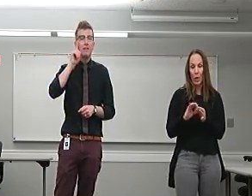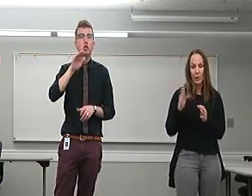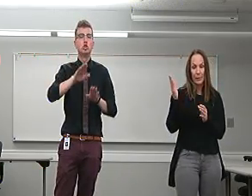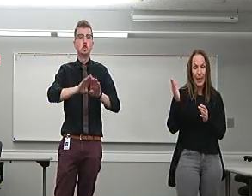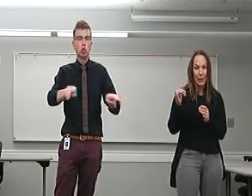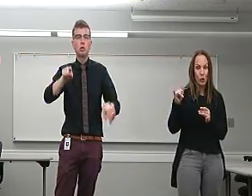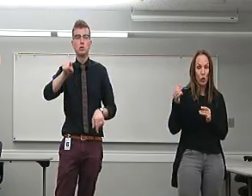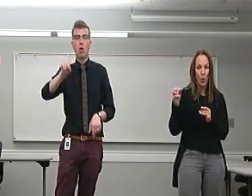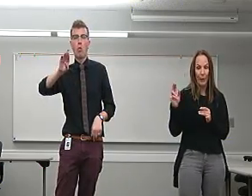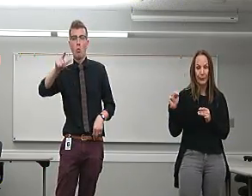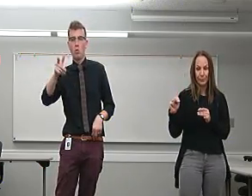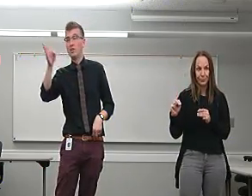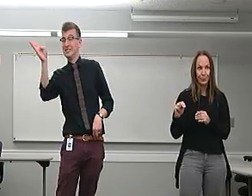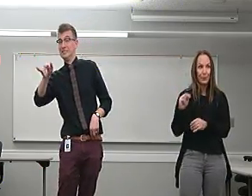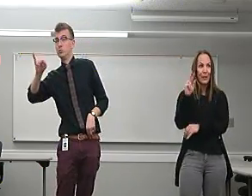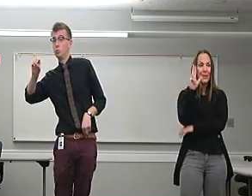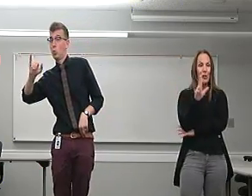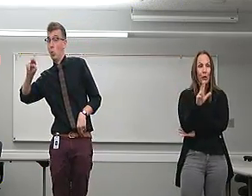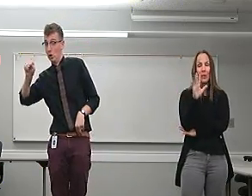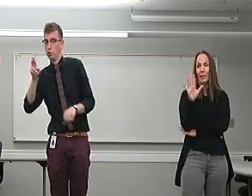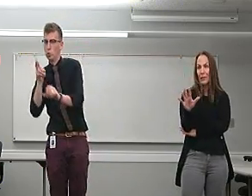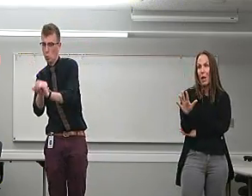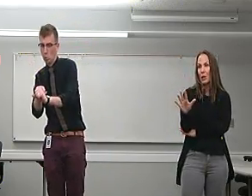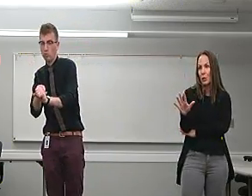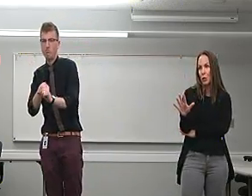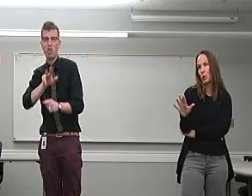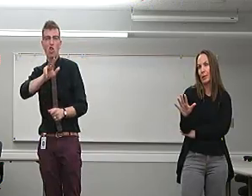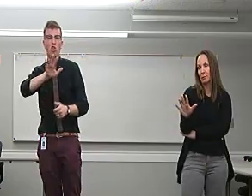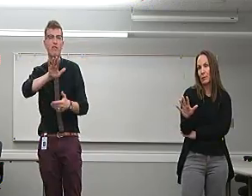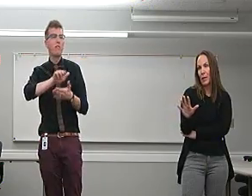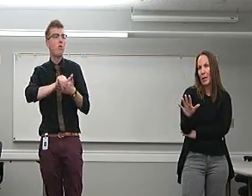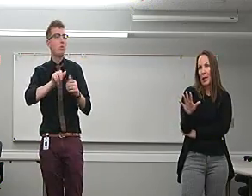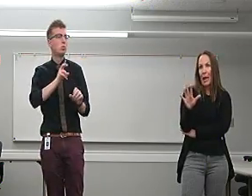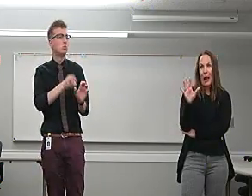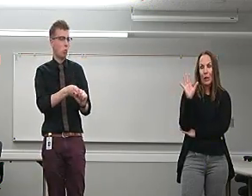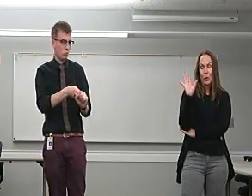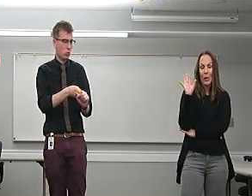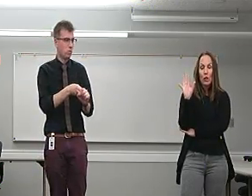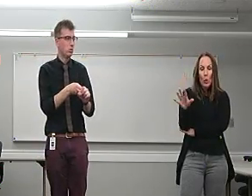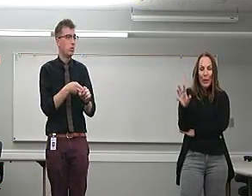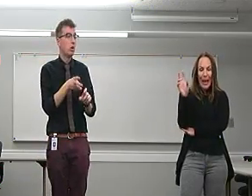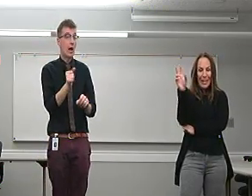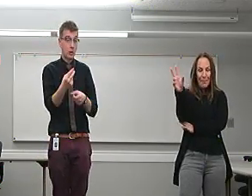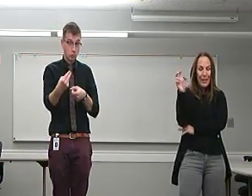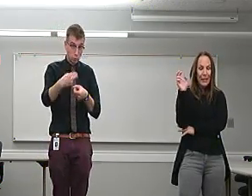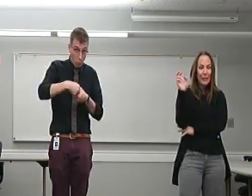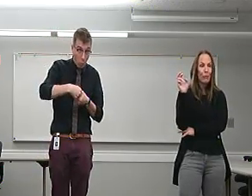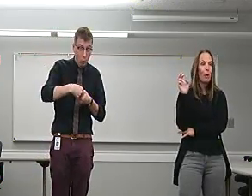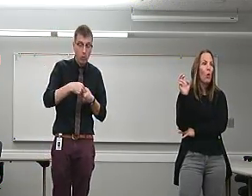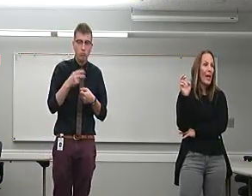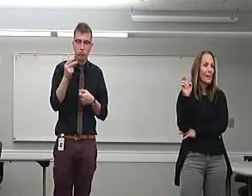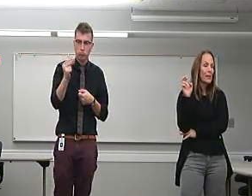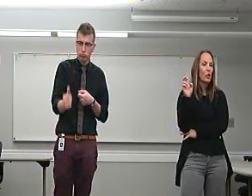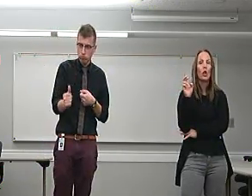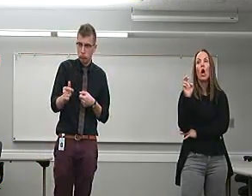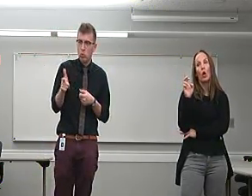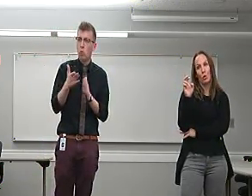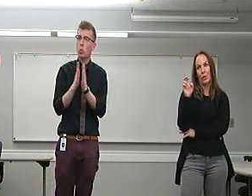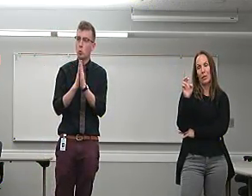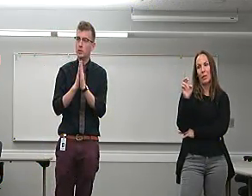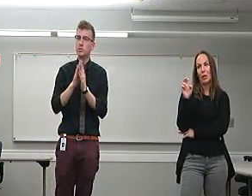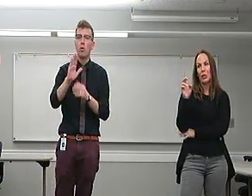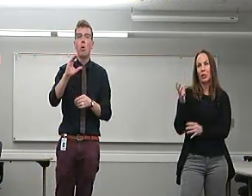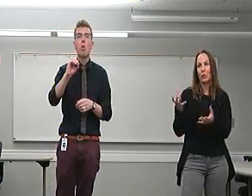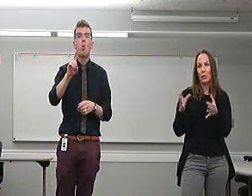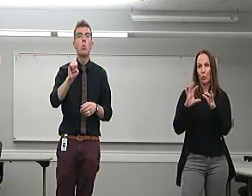deafchildren.org/join, it's $35 to join. You can join and immediately request your code to use this